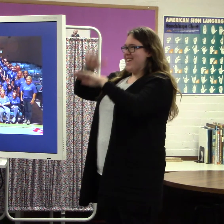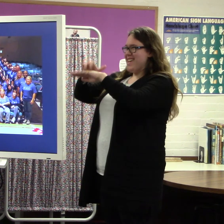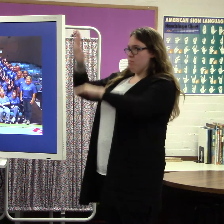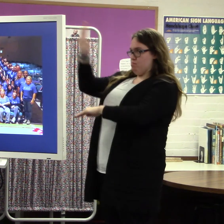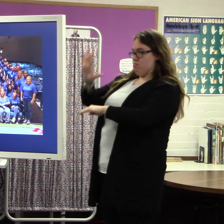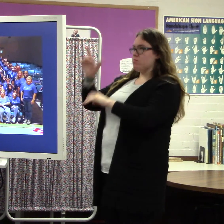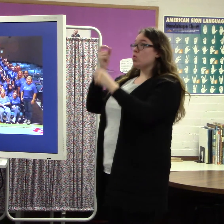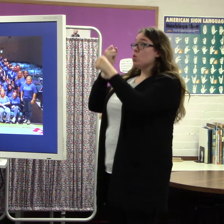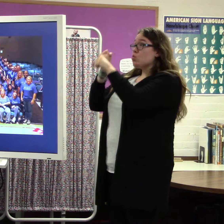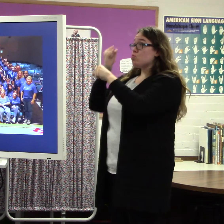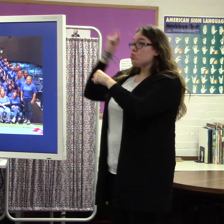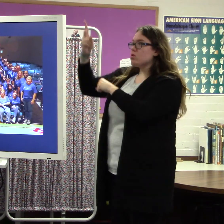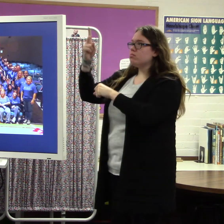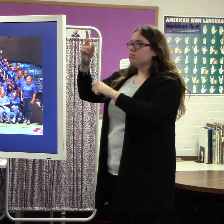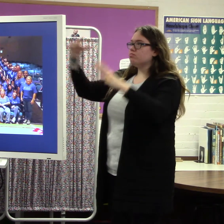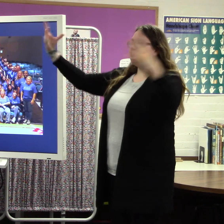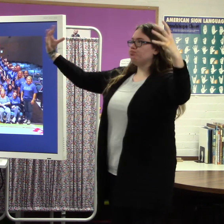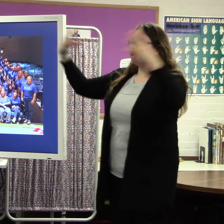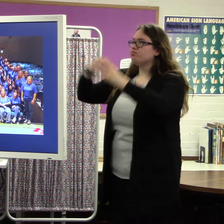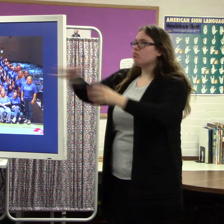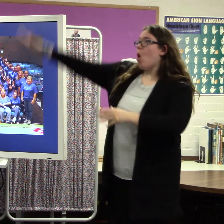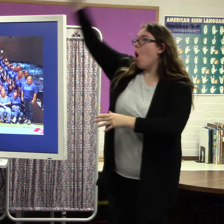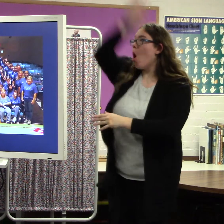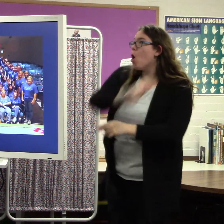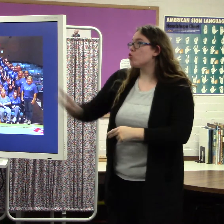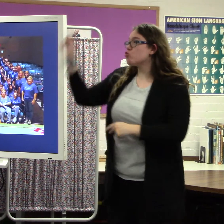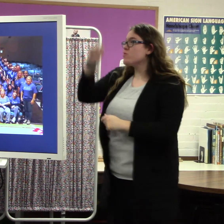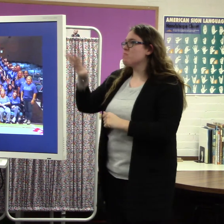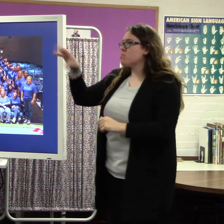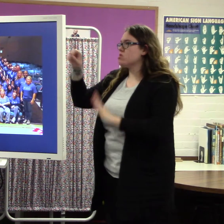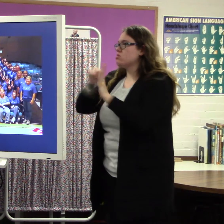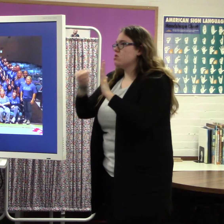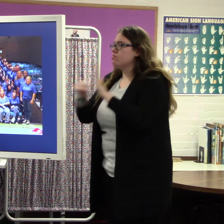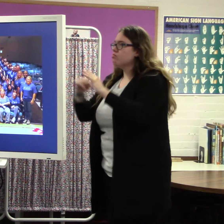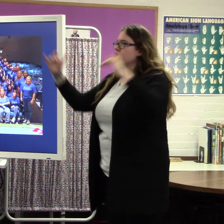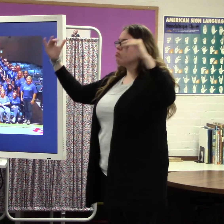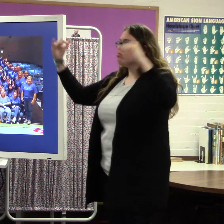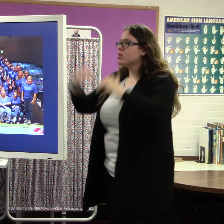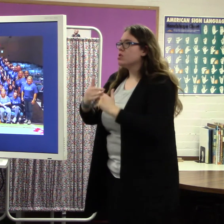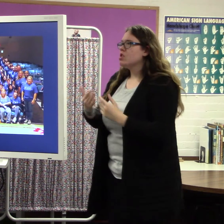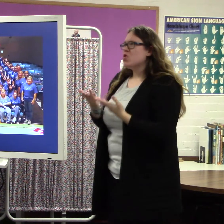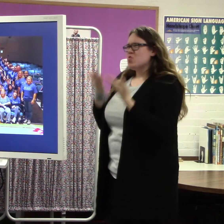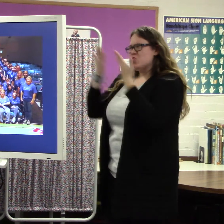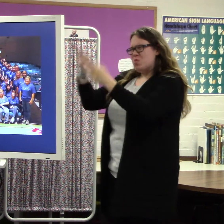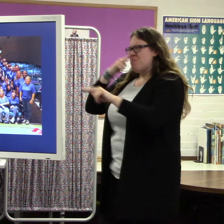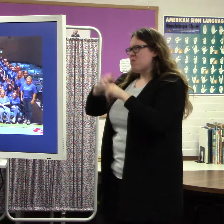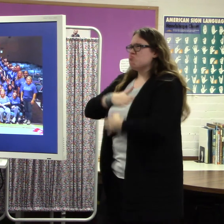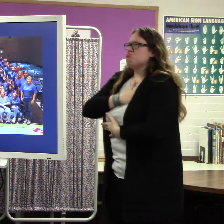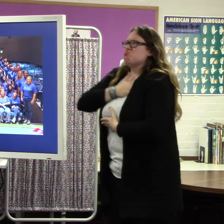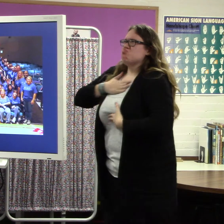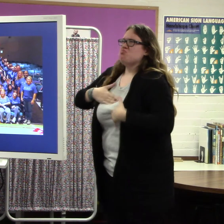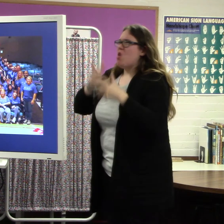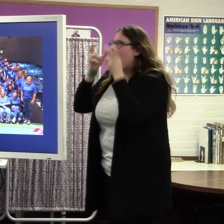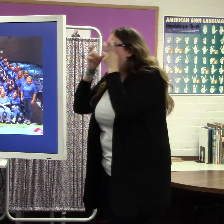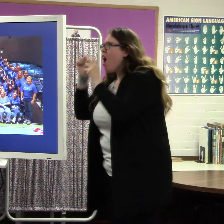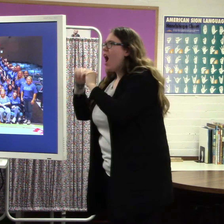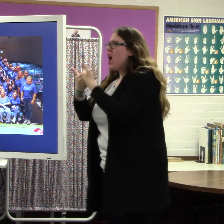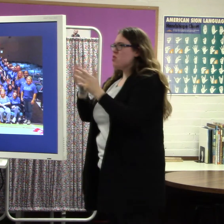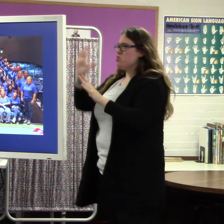different events. And in 2 years, I'll have the big U.S. conference again. So, really, it's great